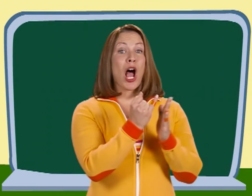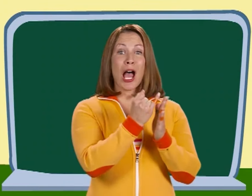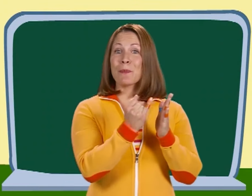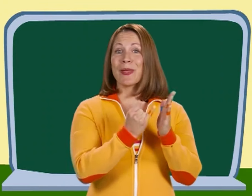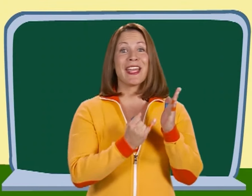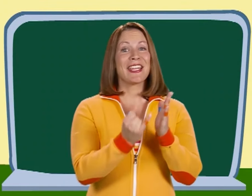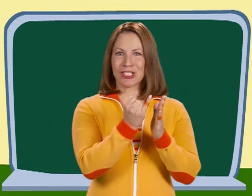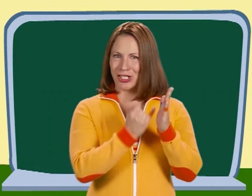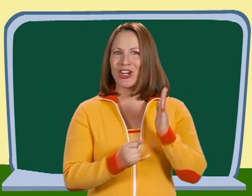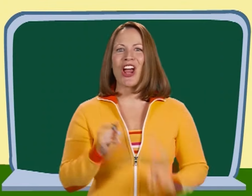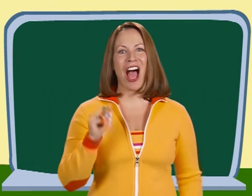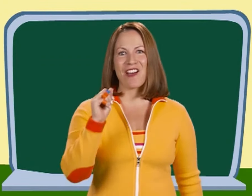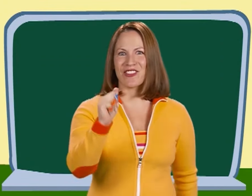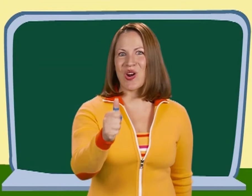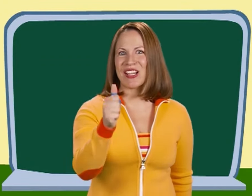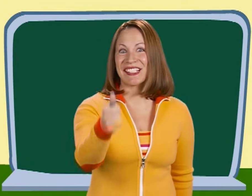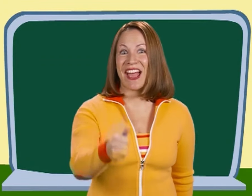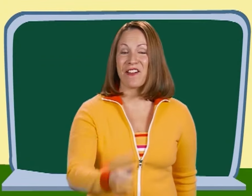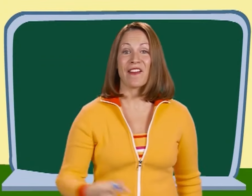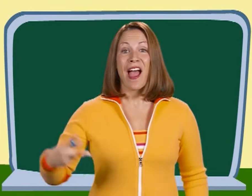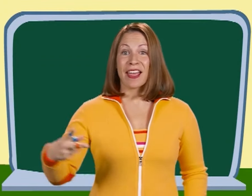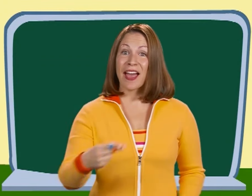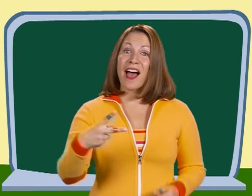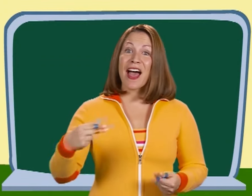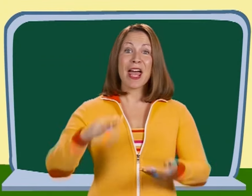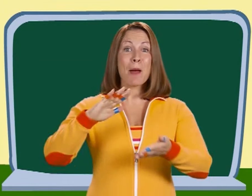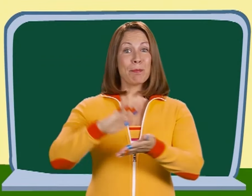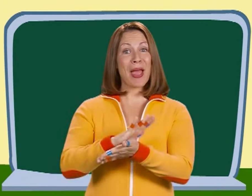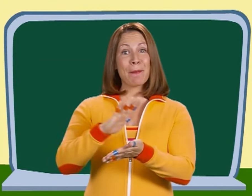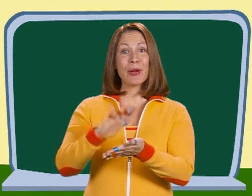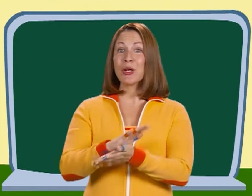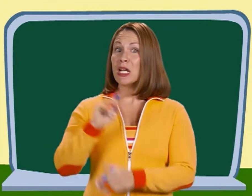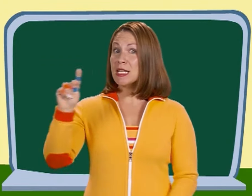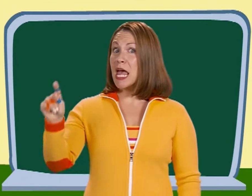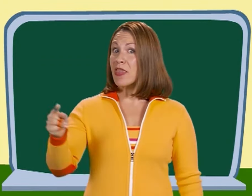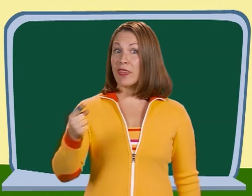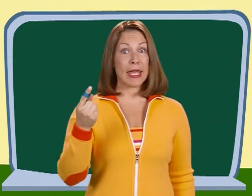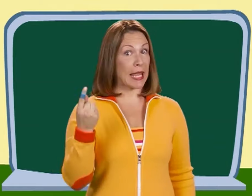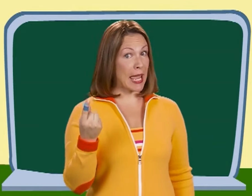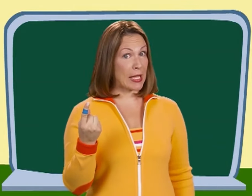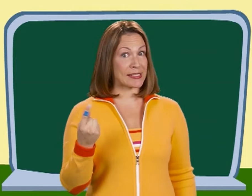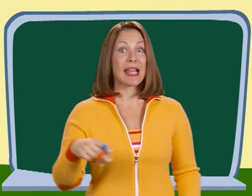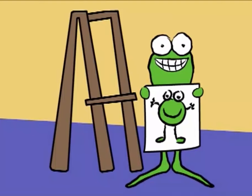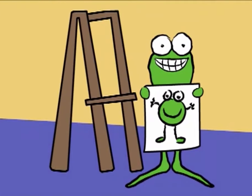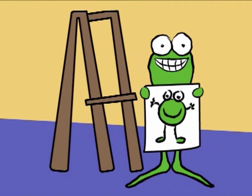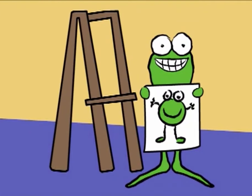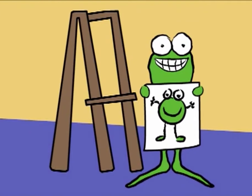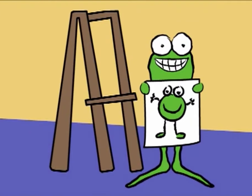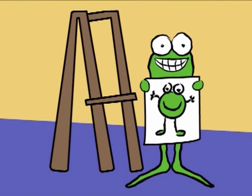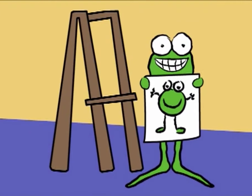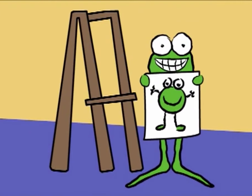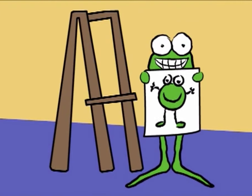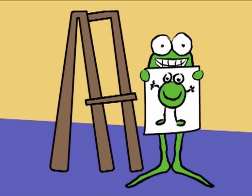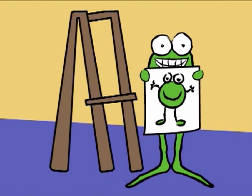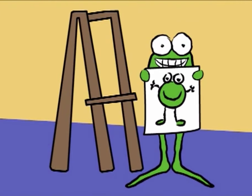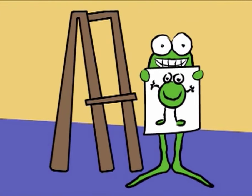Draw a picture of yourself. Cut up paper, nothing else. Hang your paintings